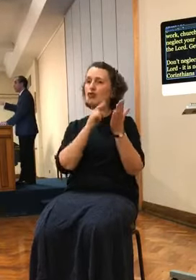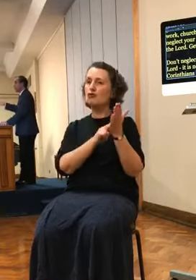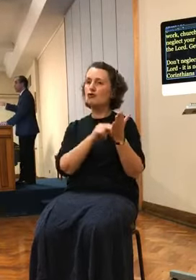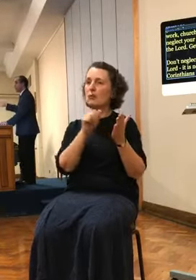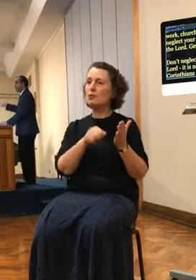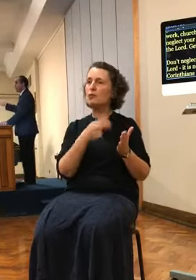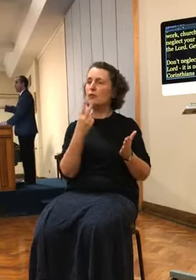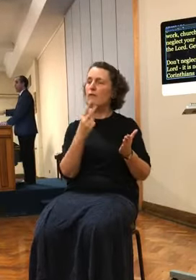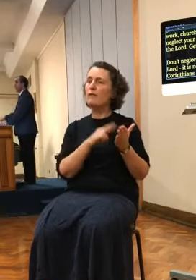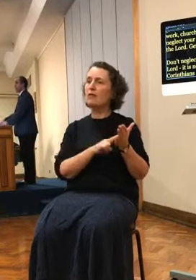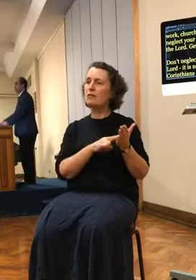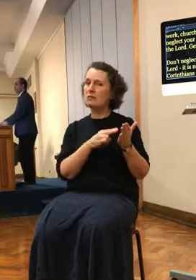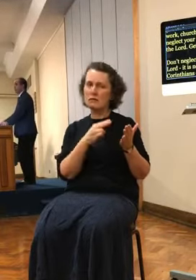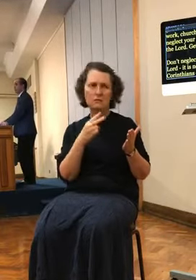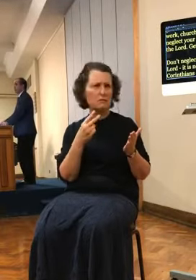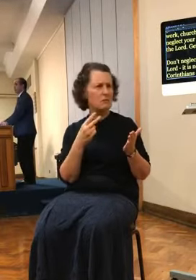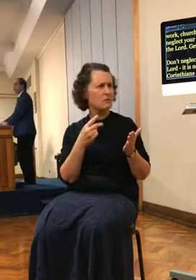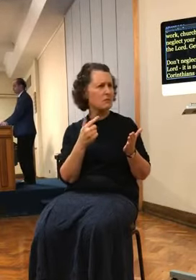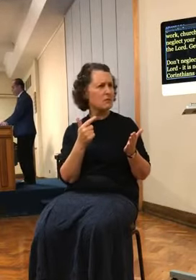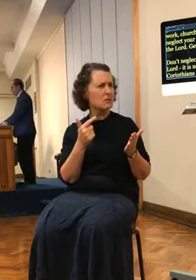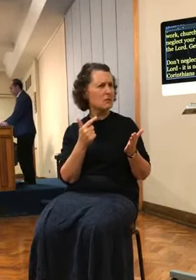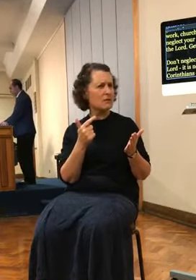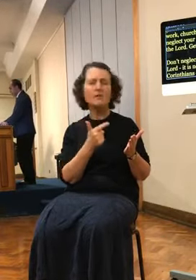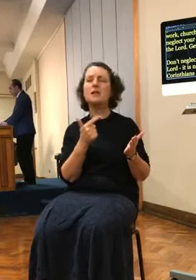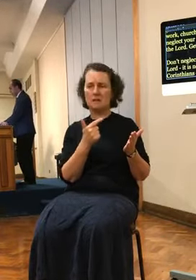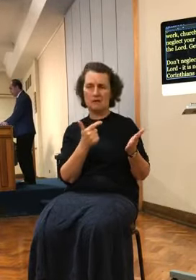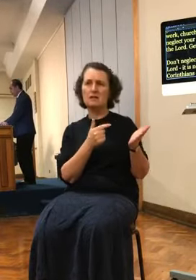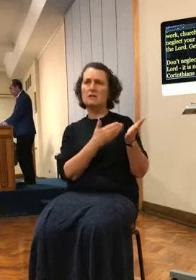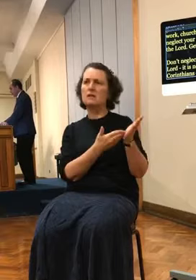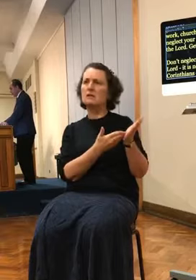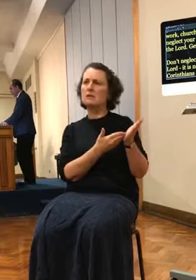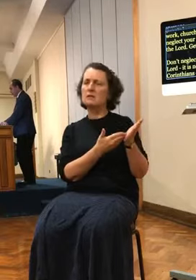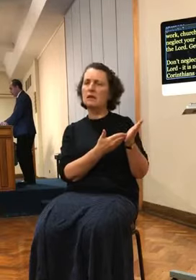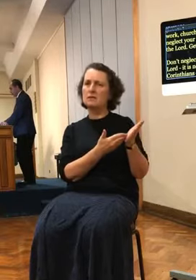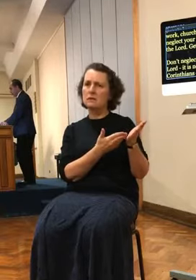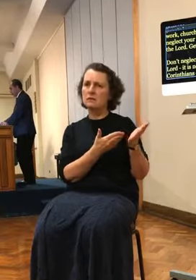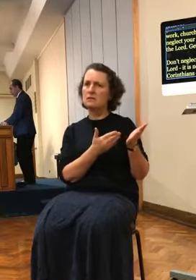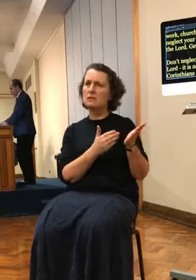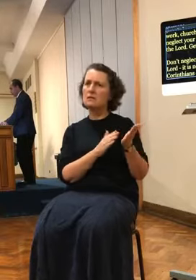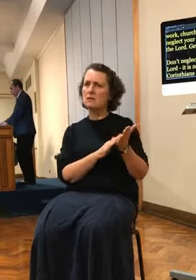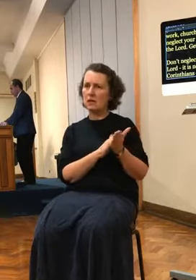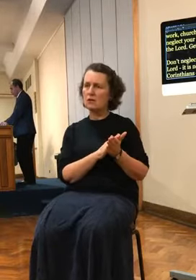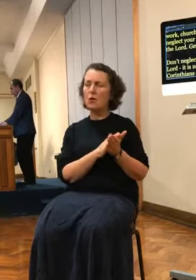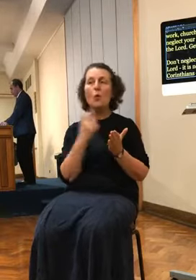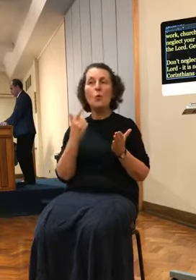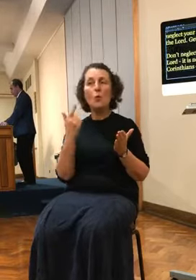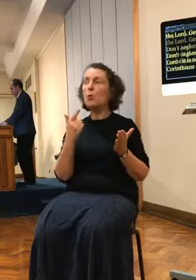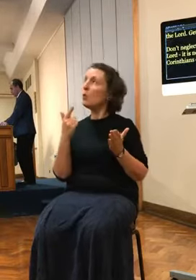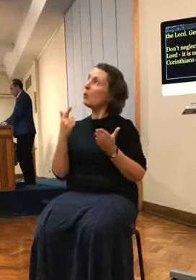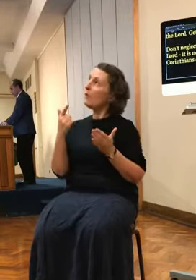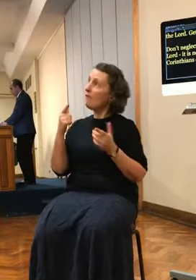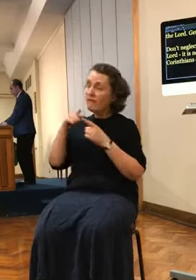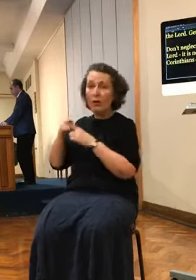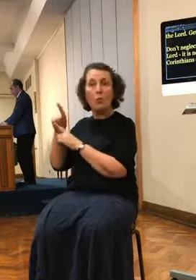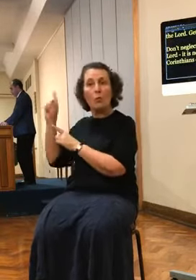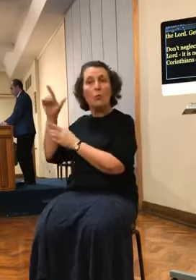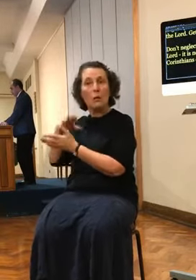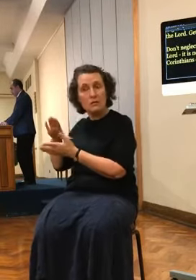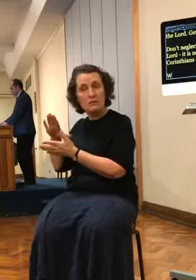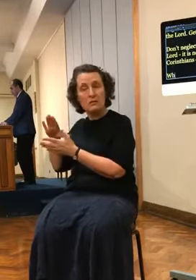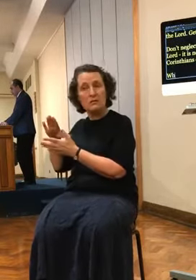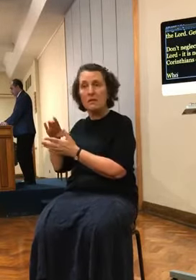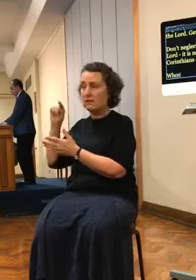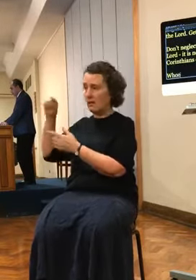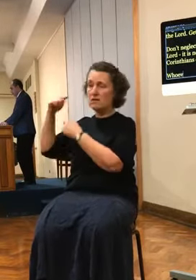for the Lord will remain. And who does the will of God is eternal. So we are not